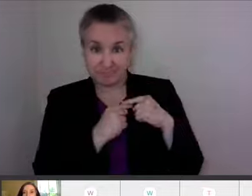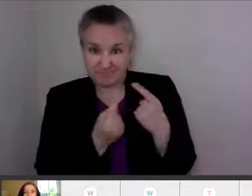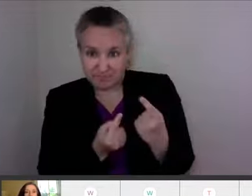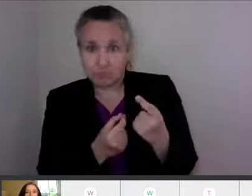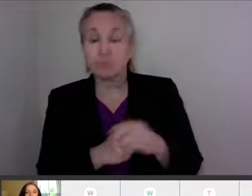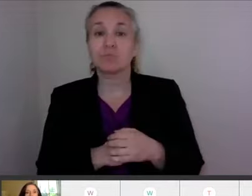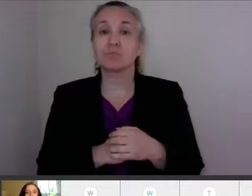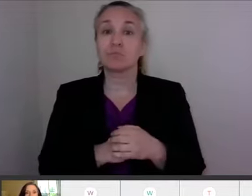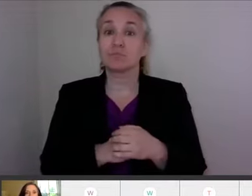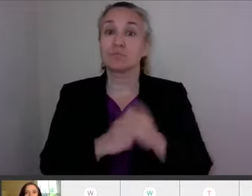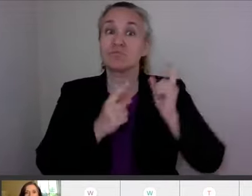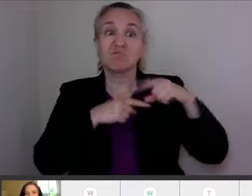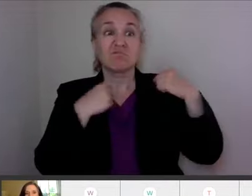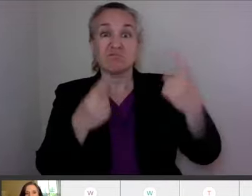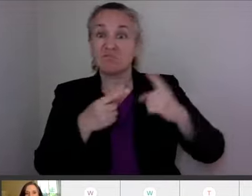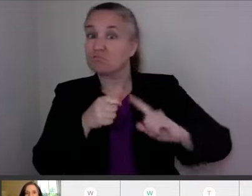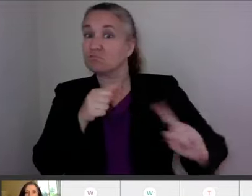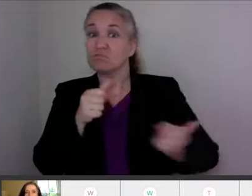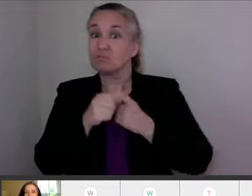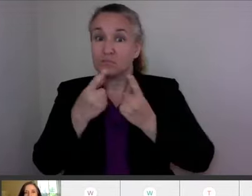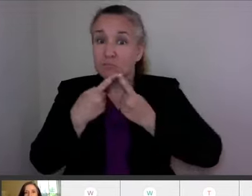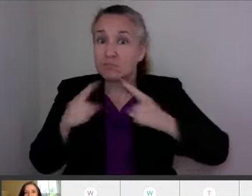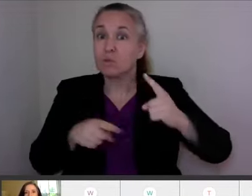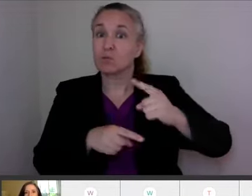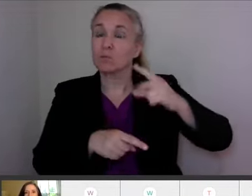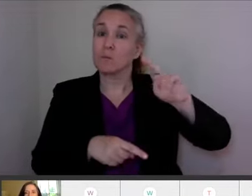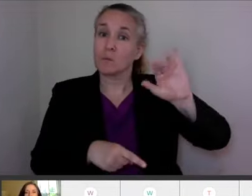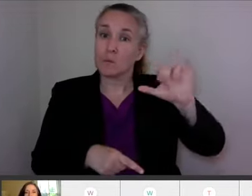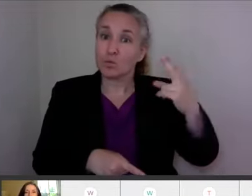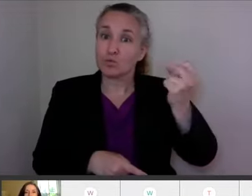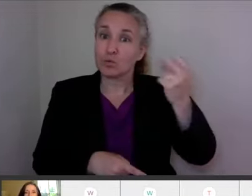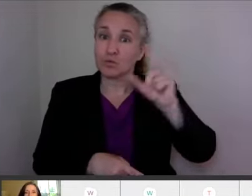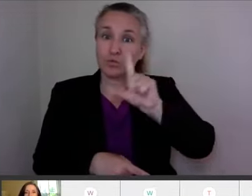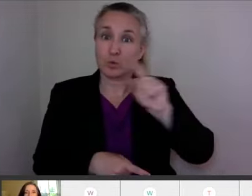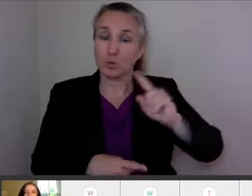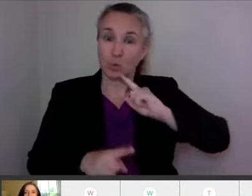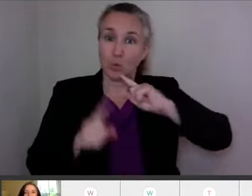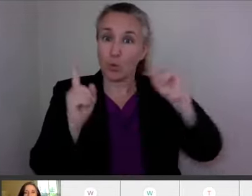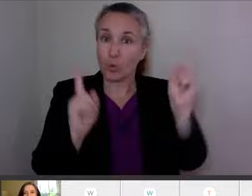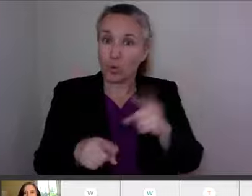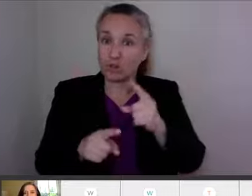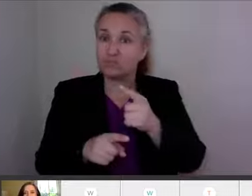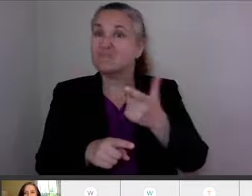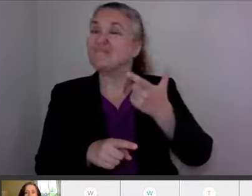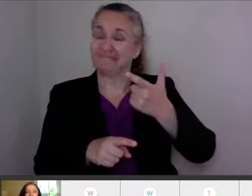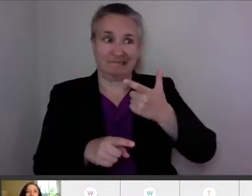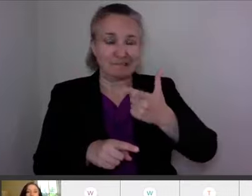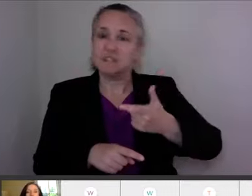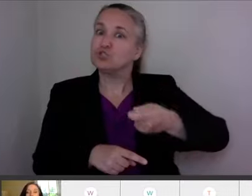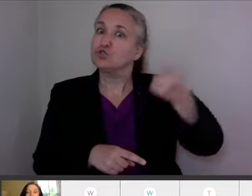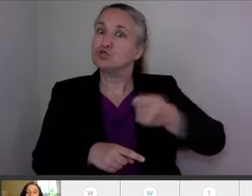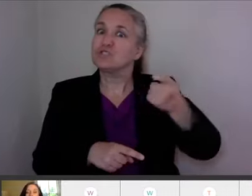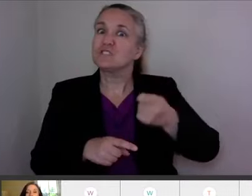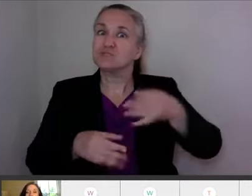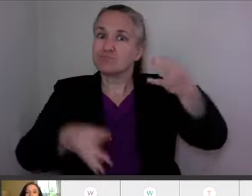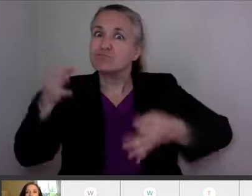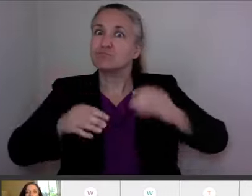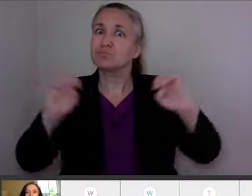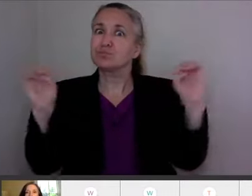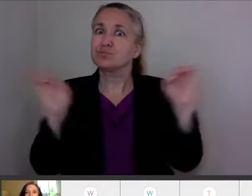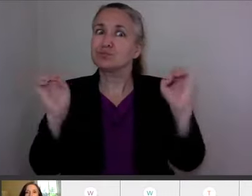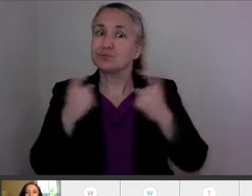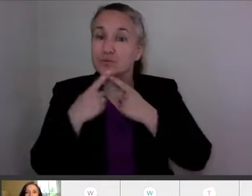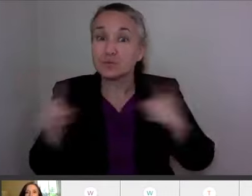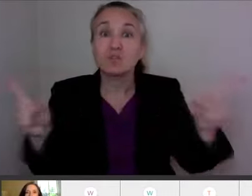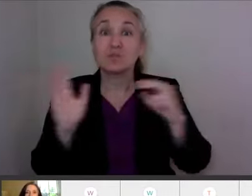president judge issued the initial March 12, 2020 order declaring a judicial emergency, the population in